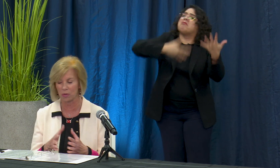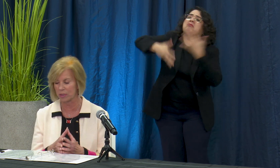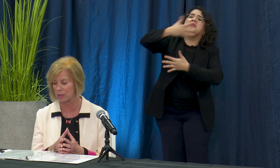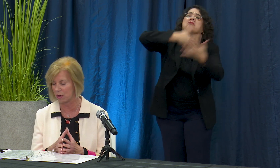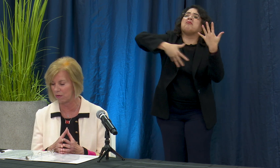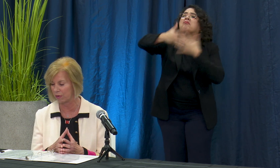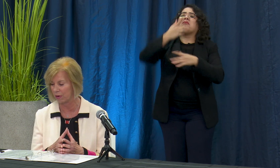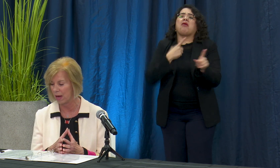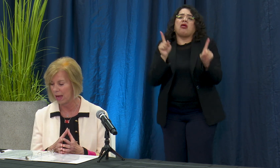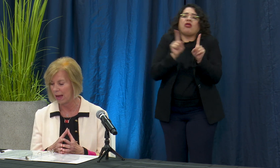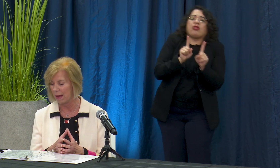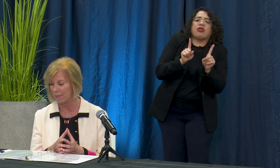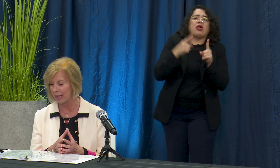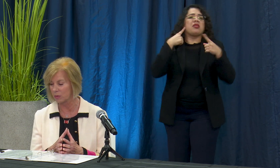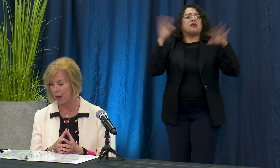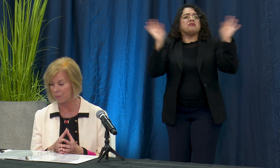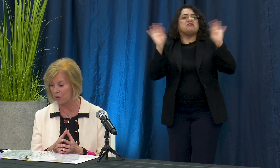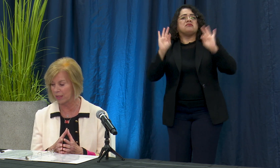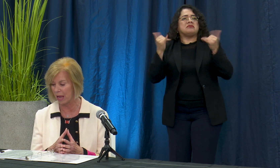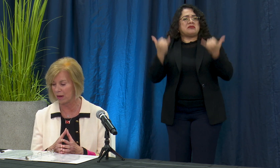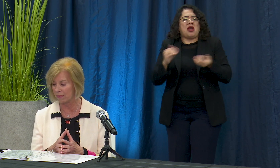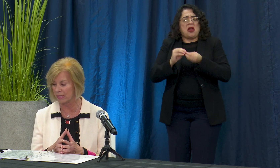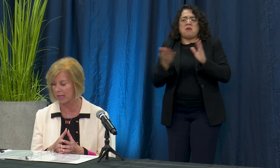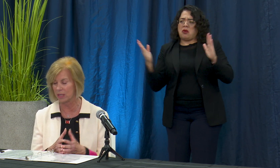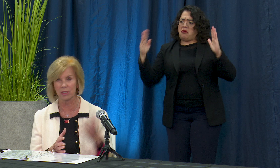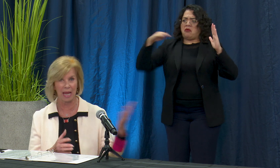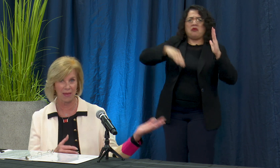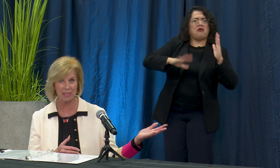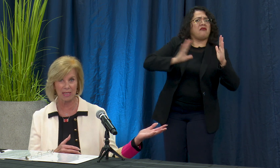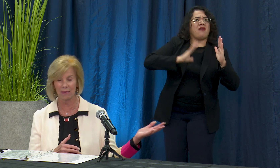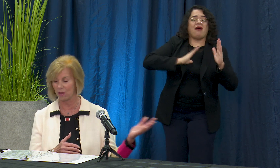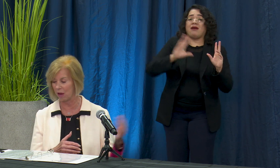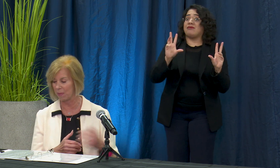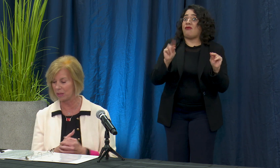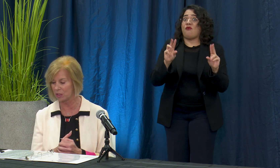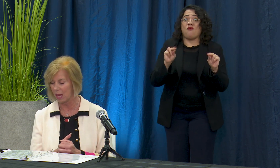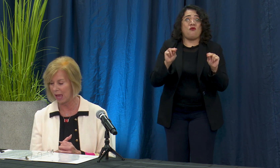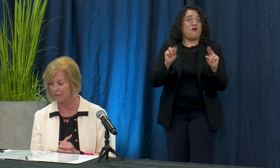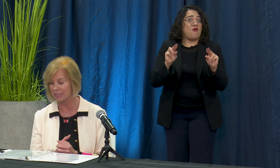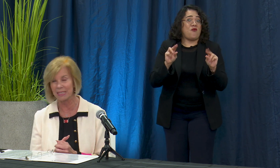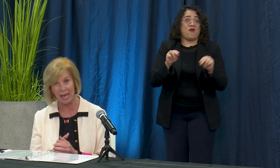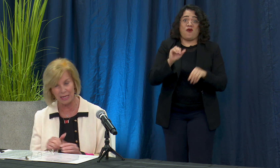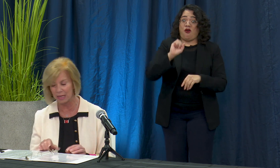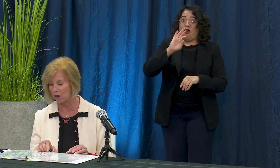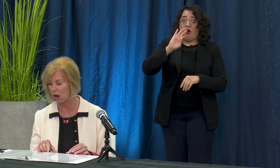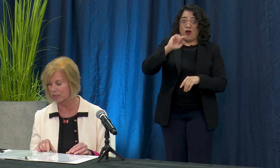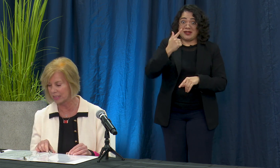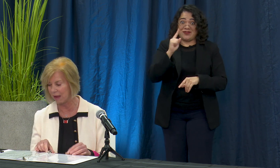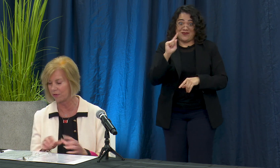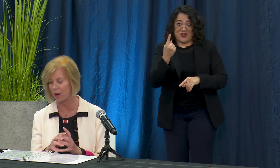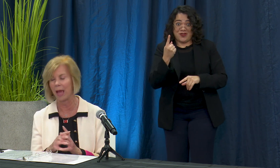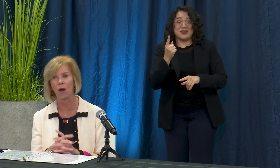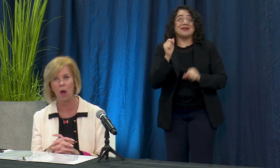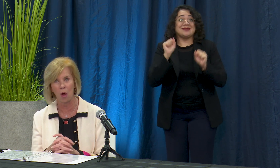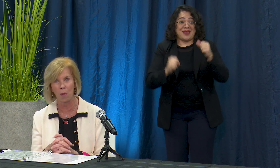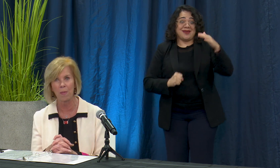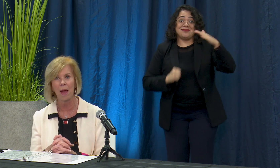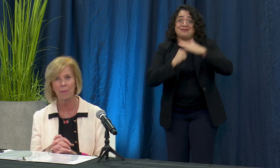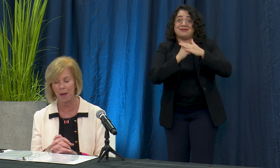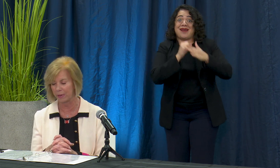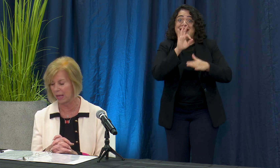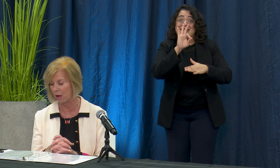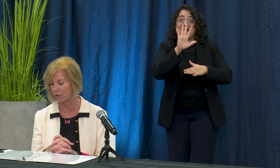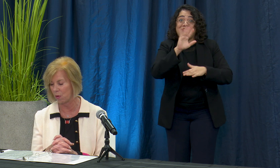that the worst is over. That's why both the County of Los Angeles and the City of Long Beach have extended our safer at